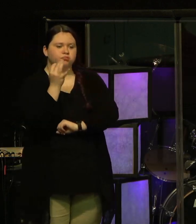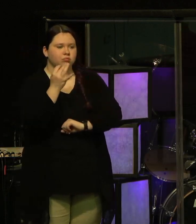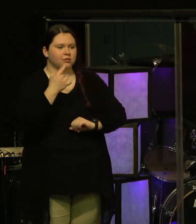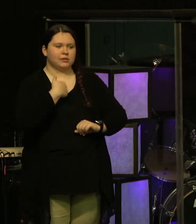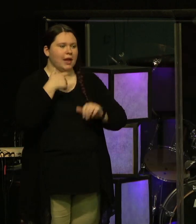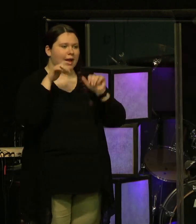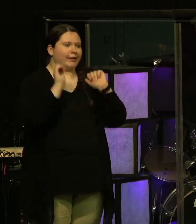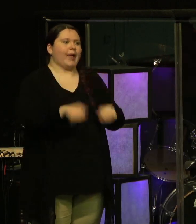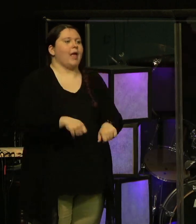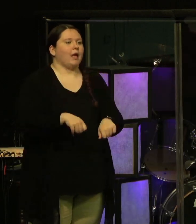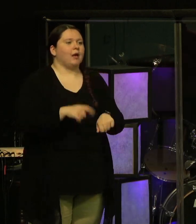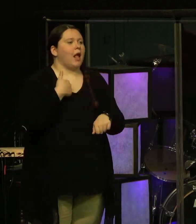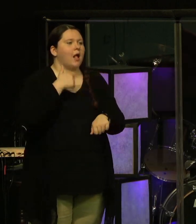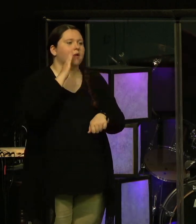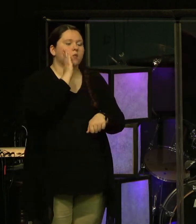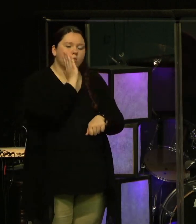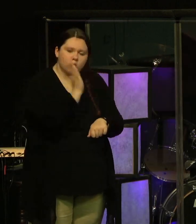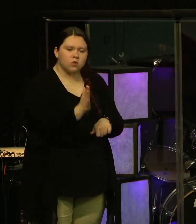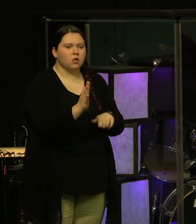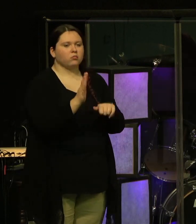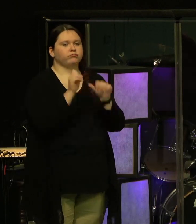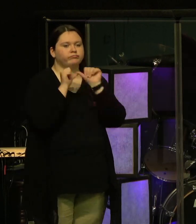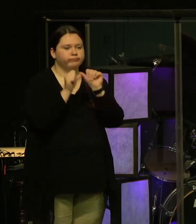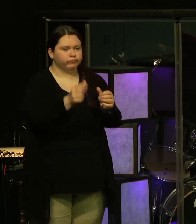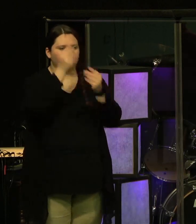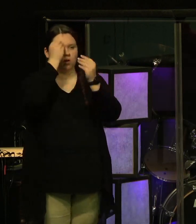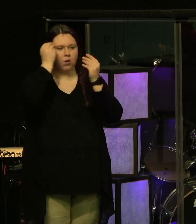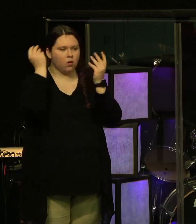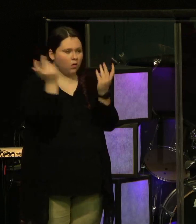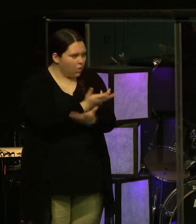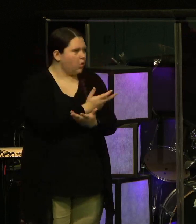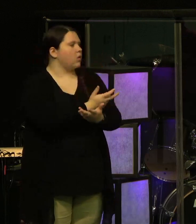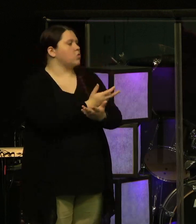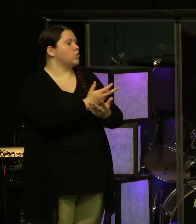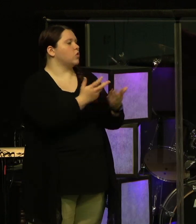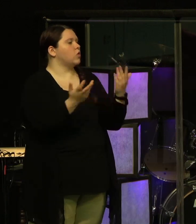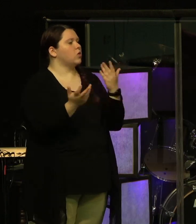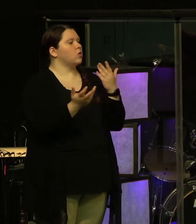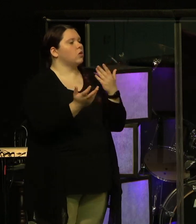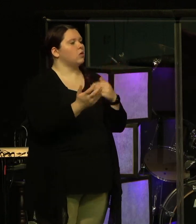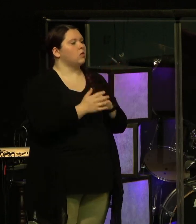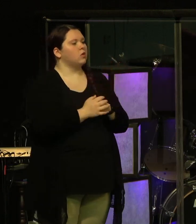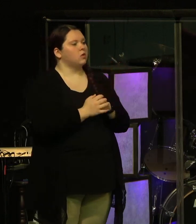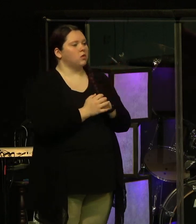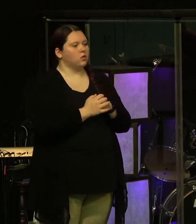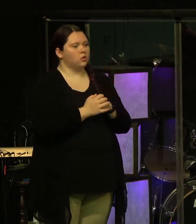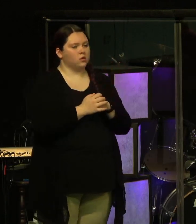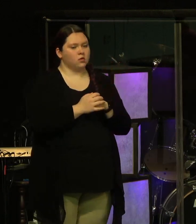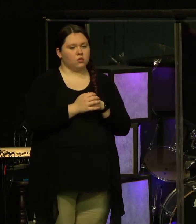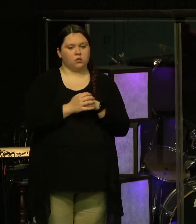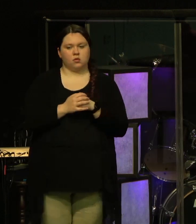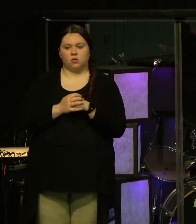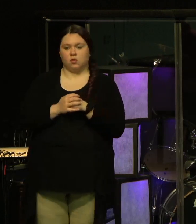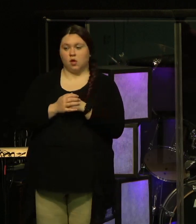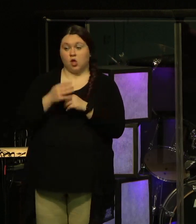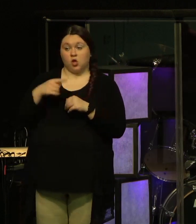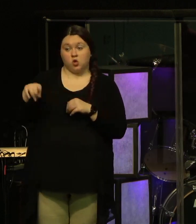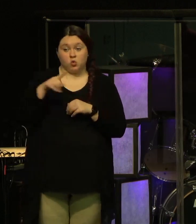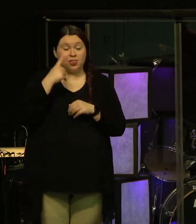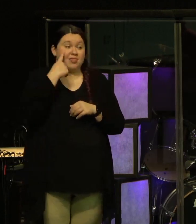to. Because whatever concept you have of God's love for you, I can assure you it is